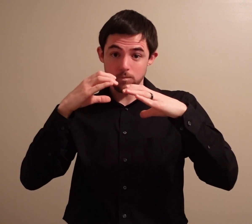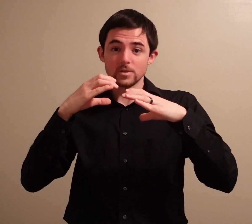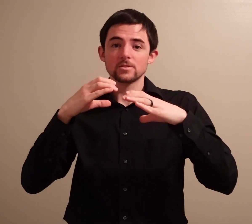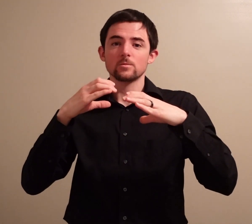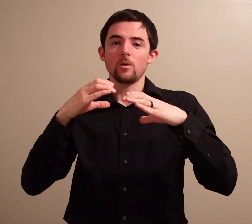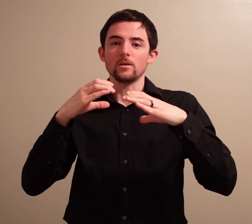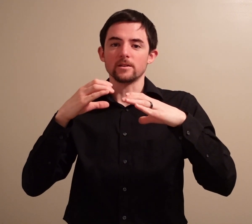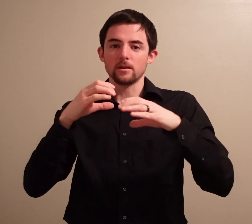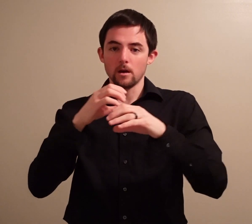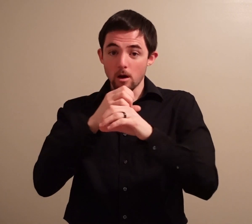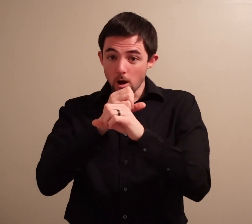swollen.